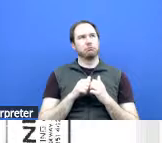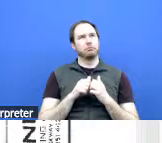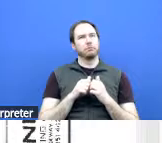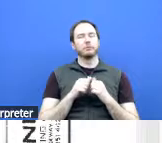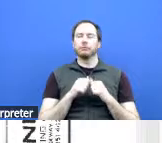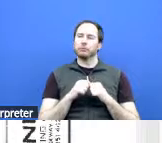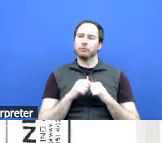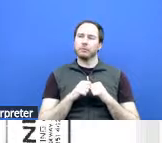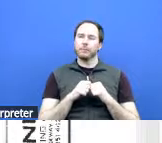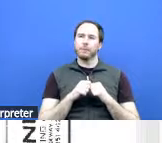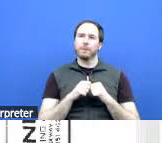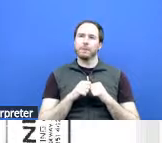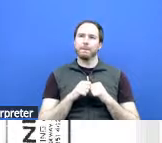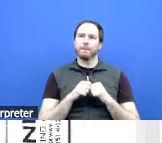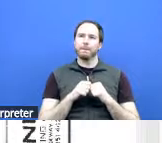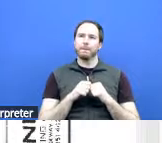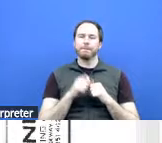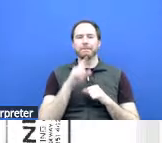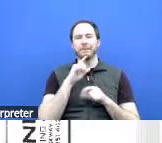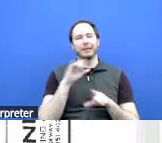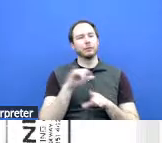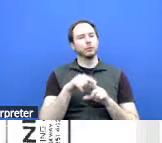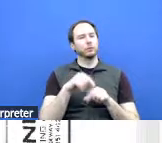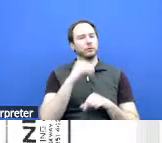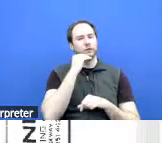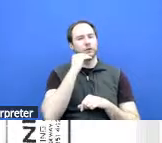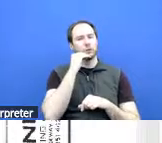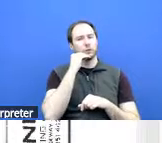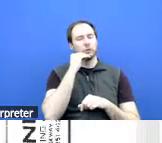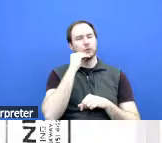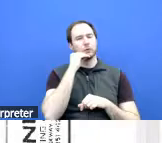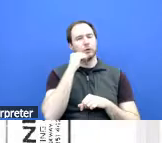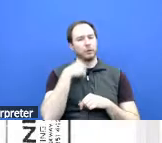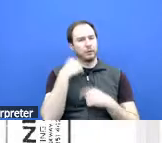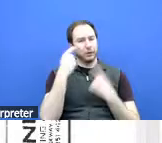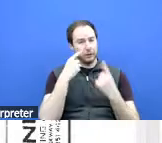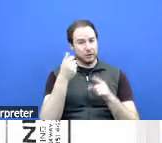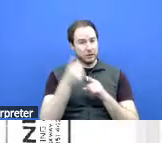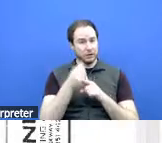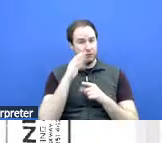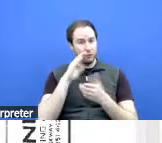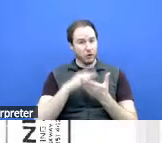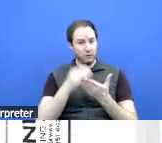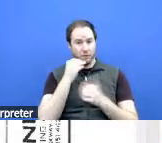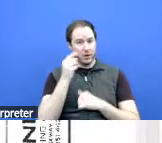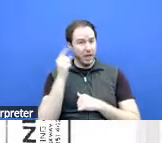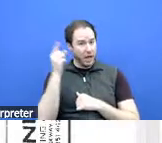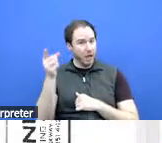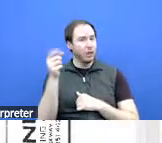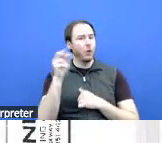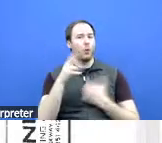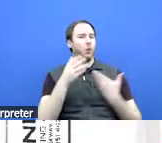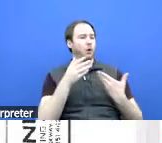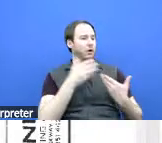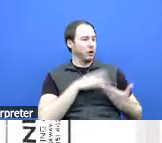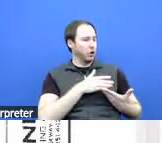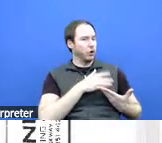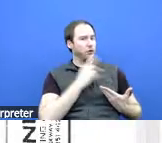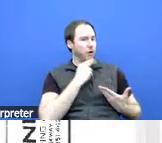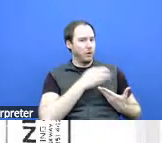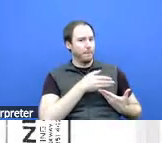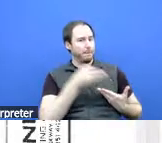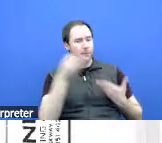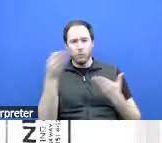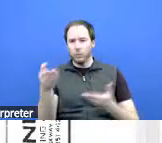I'm just, and same thing with the food then. Are you cooking the food out there? Are you bringing the food over from the